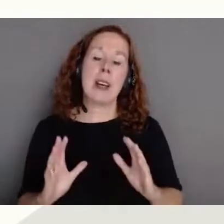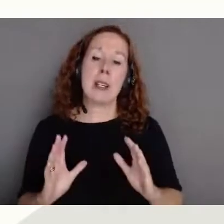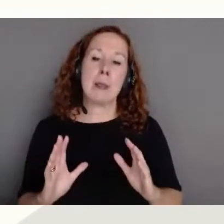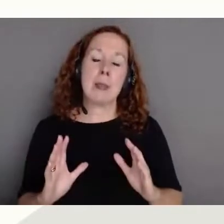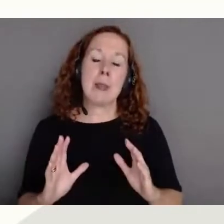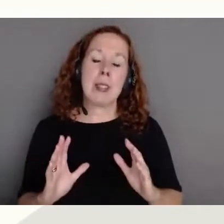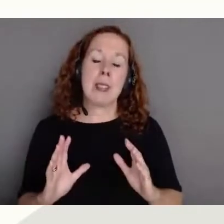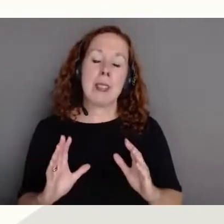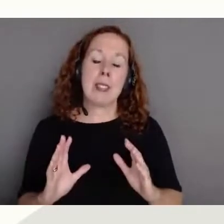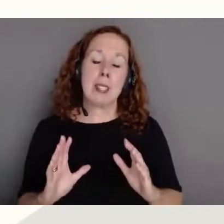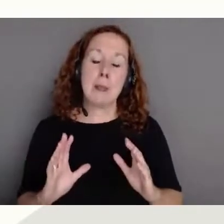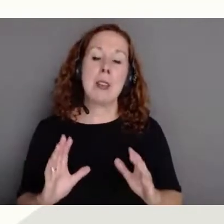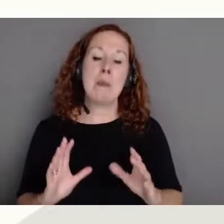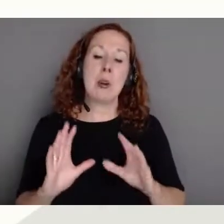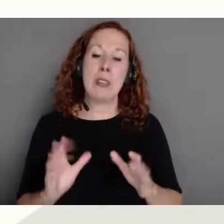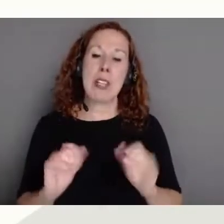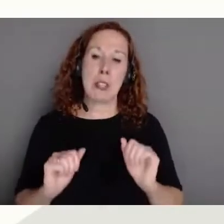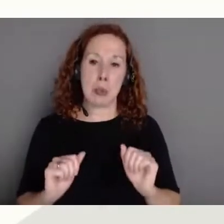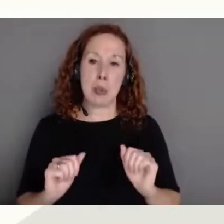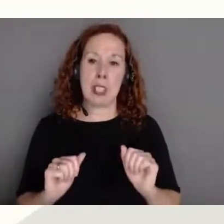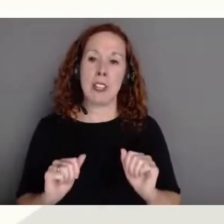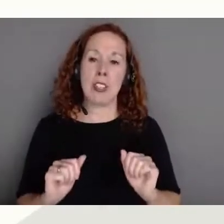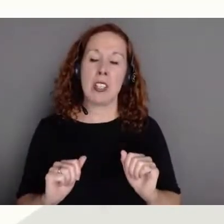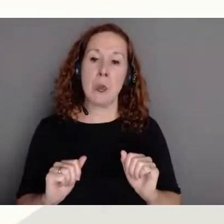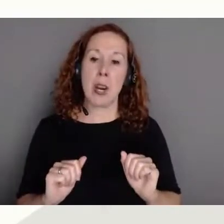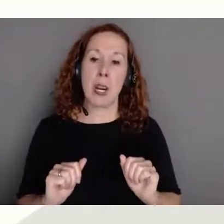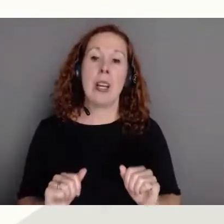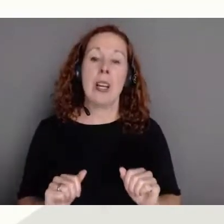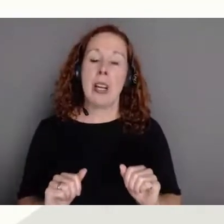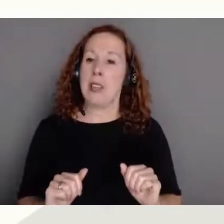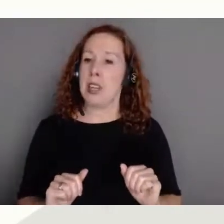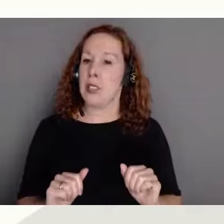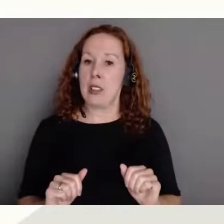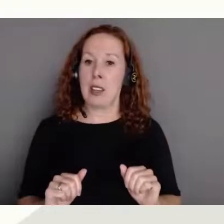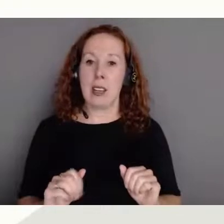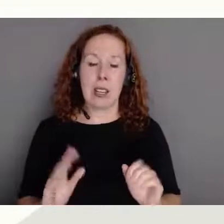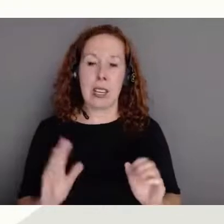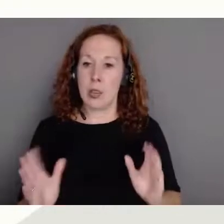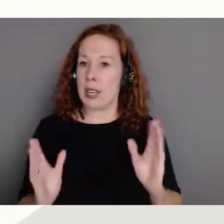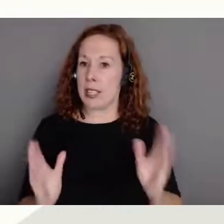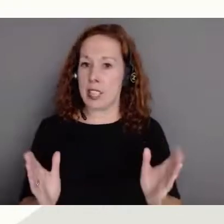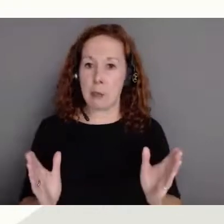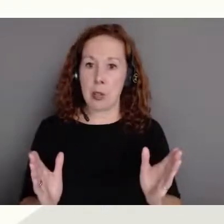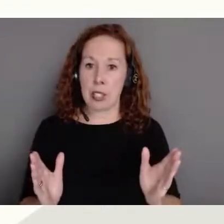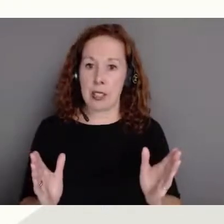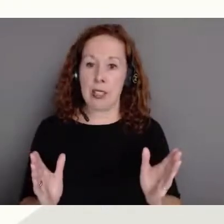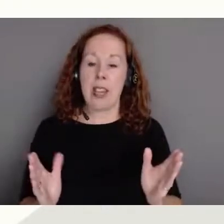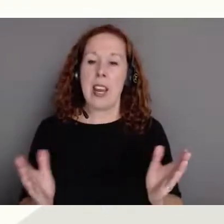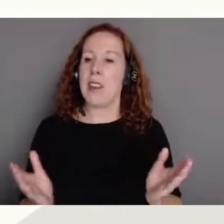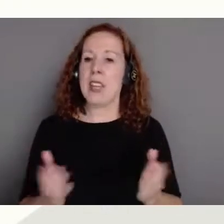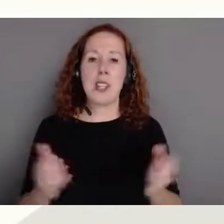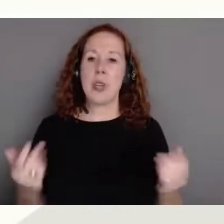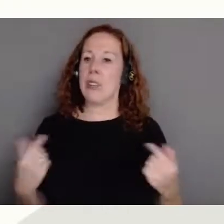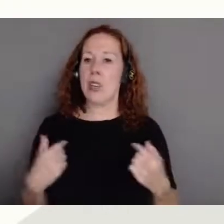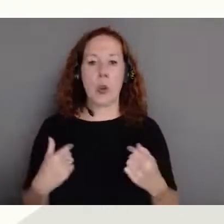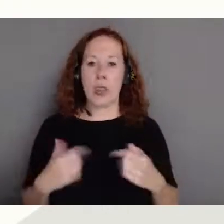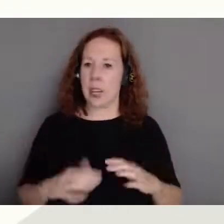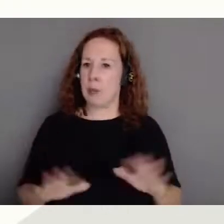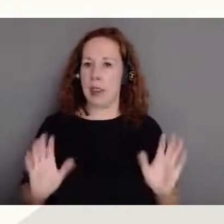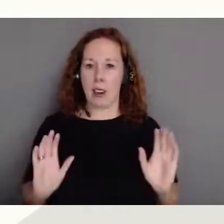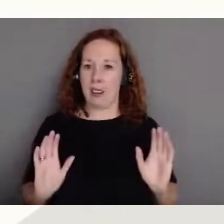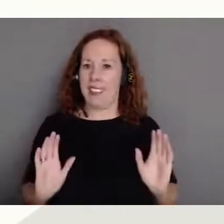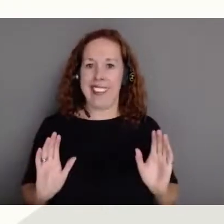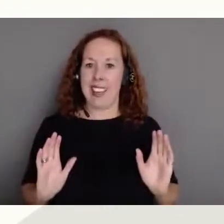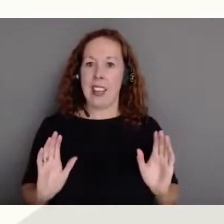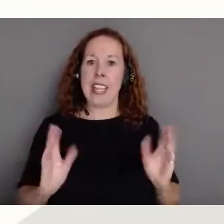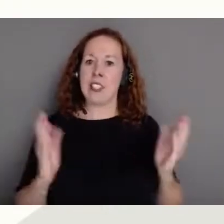but to me, the perfect interpretation is where there's, say, a hearing and a deaf person, and they don't even know that